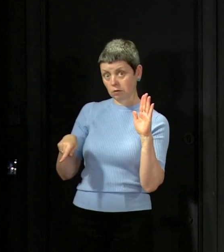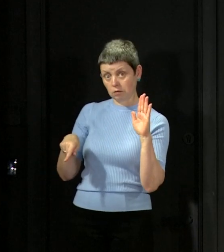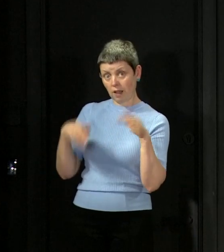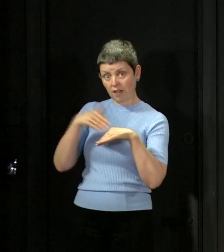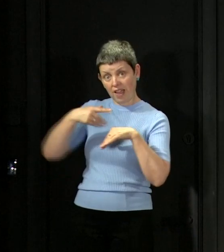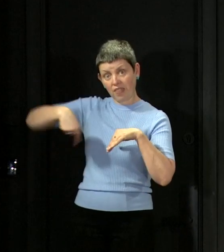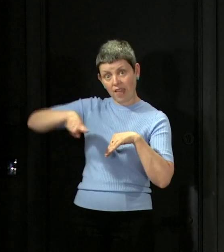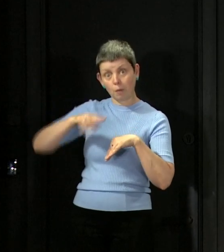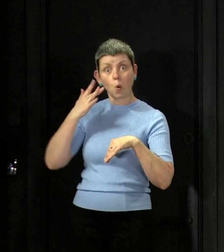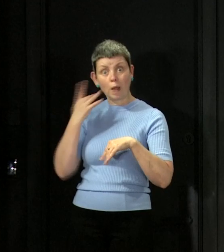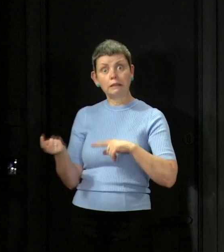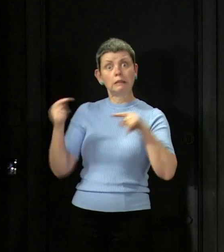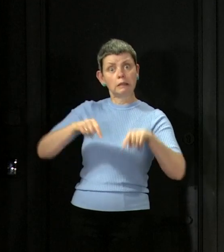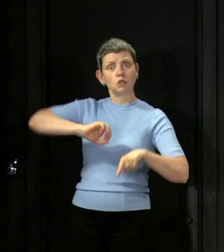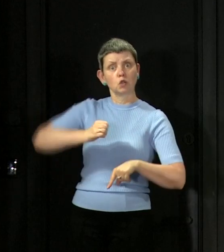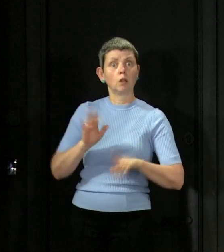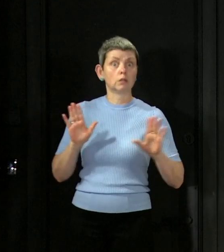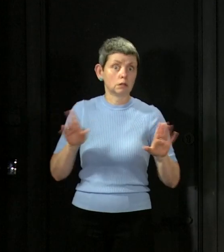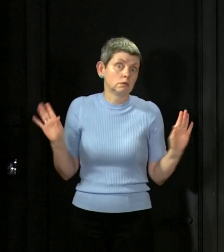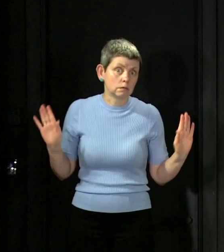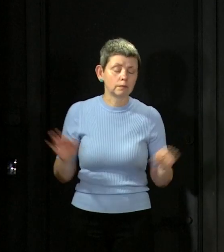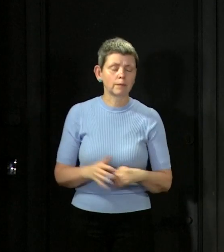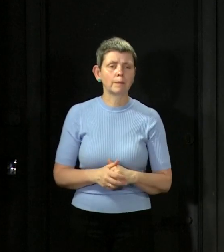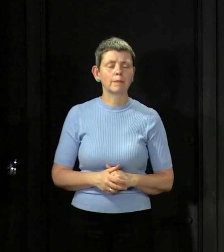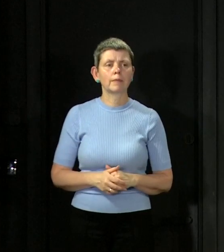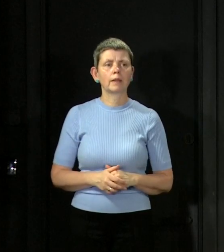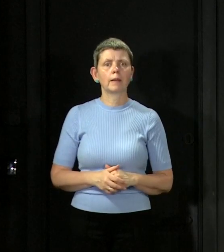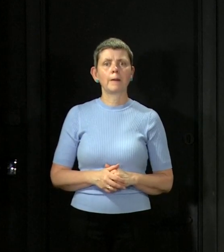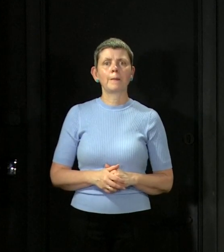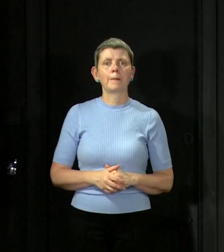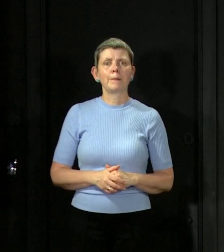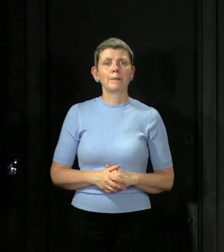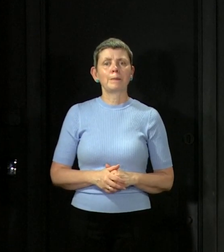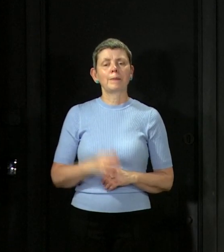well. And lastly, Chris McCall from the Daily Record.